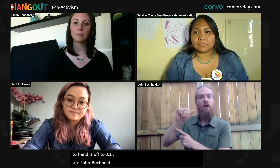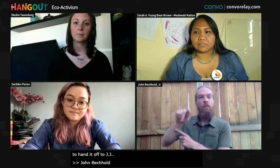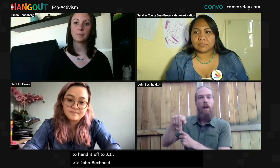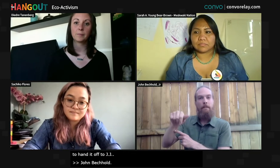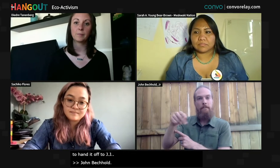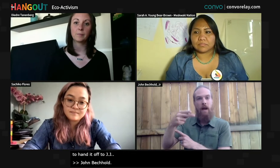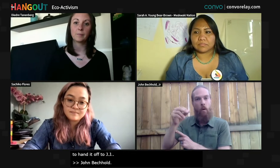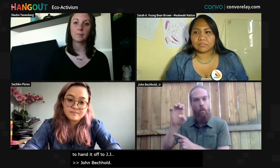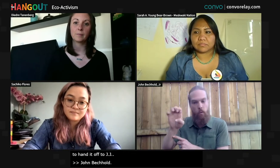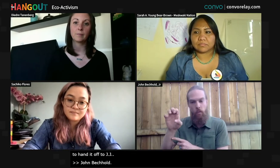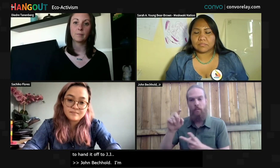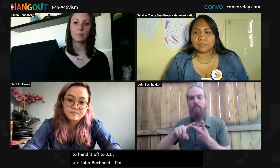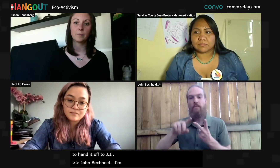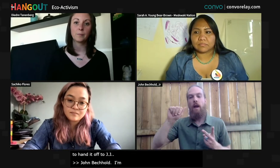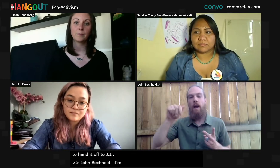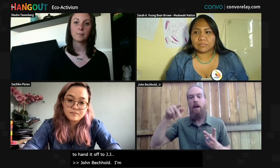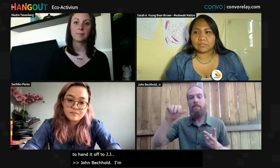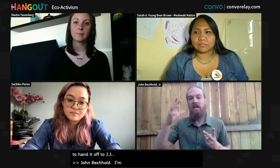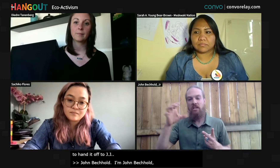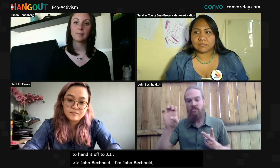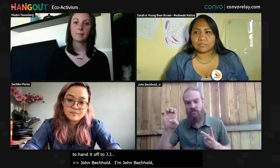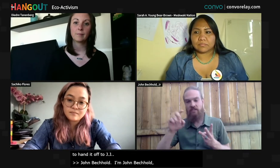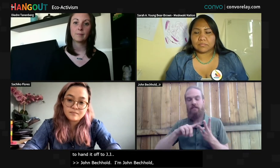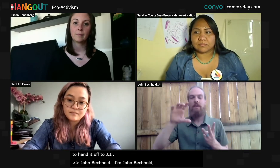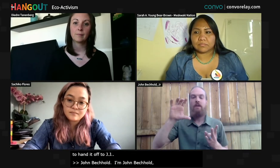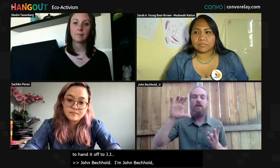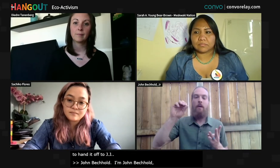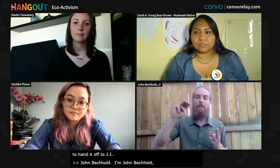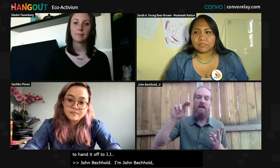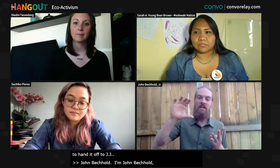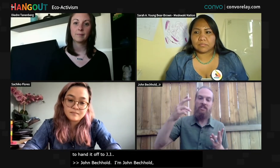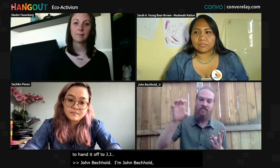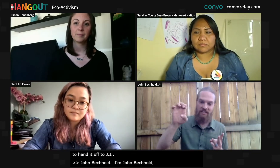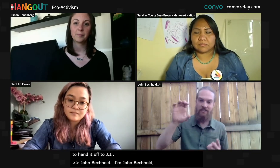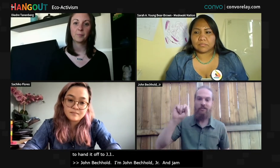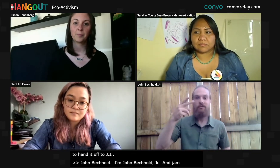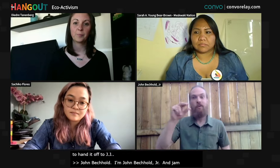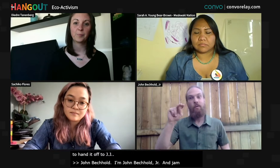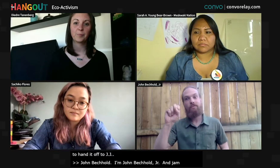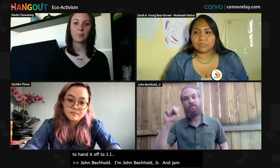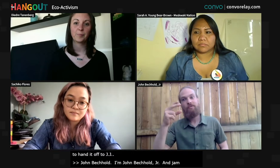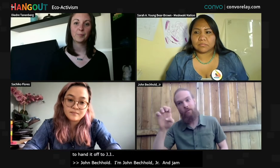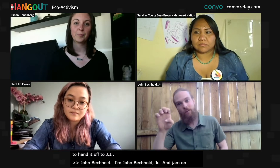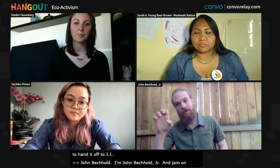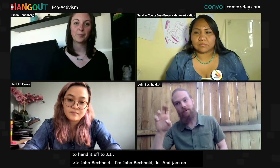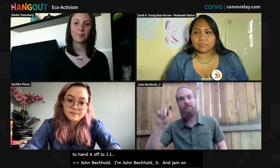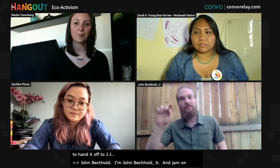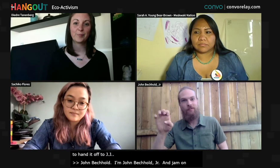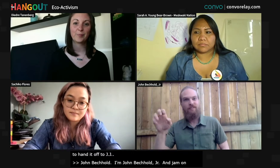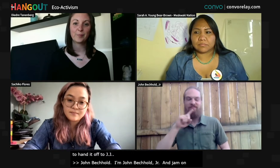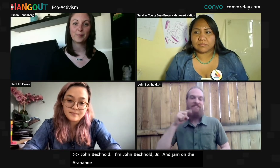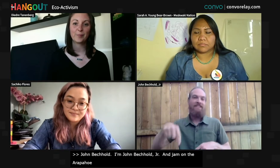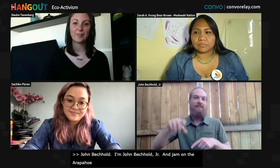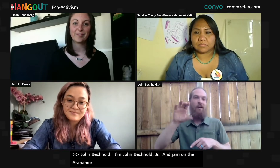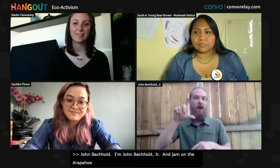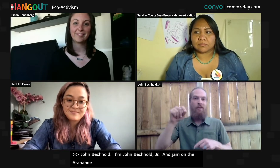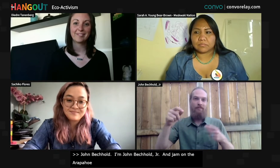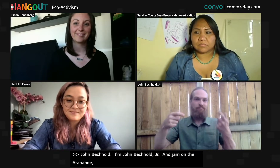and I am on the Arapaho, Ute, Comanche, and many